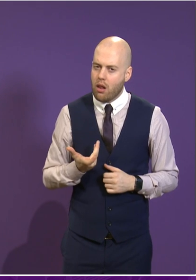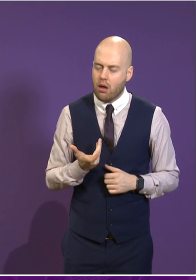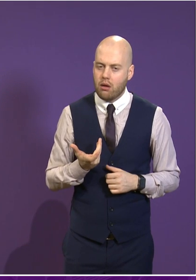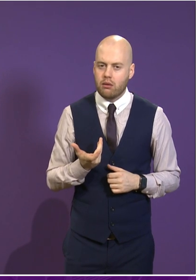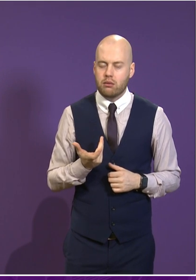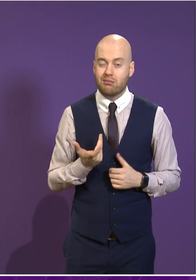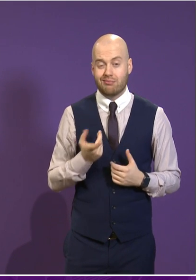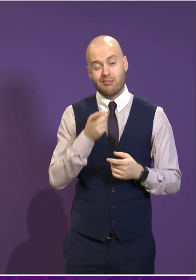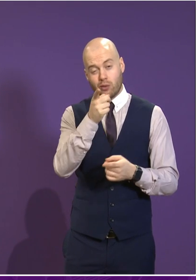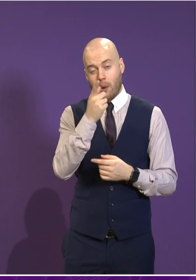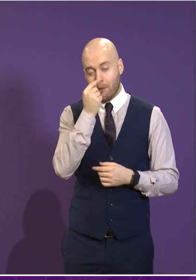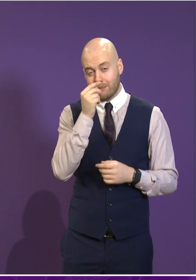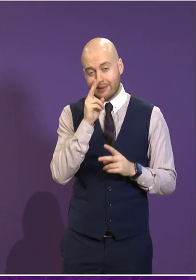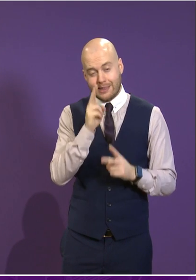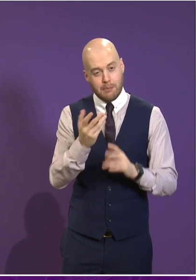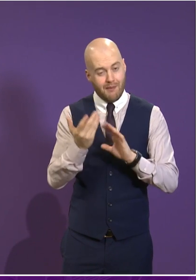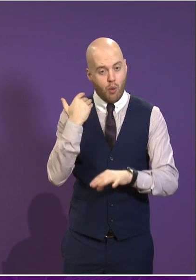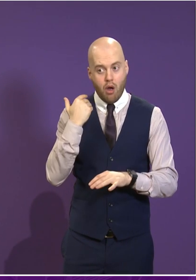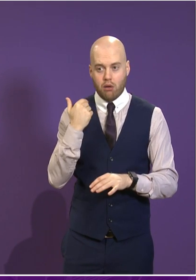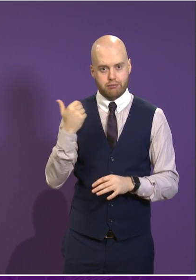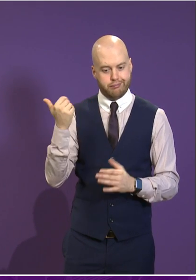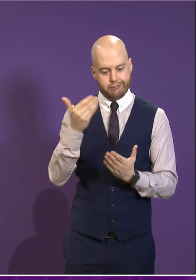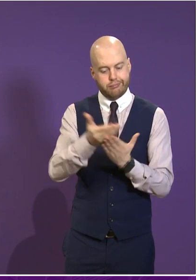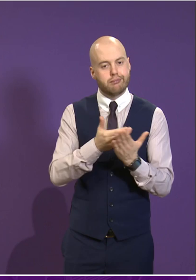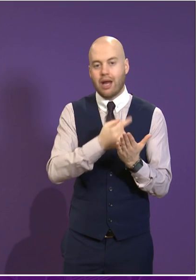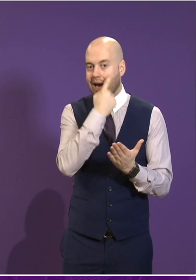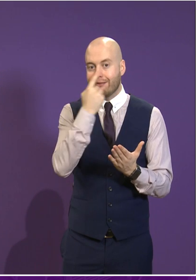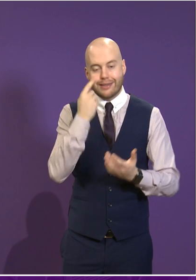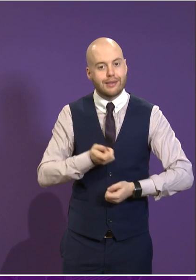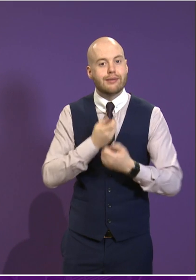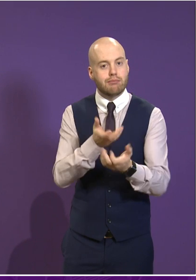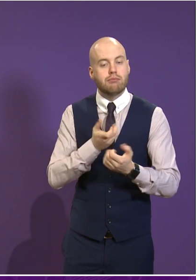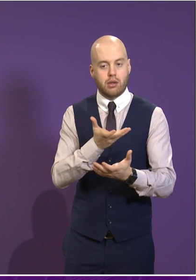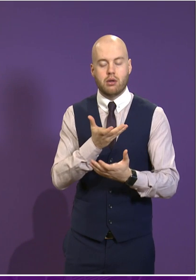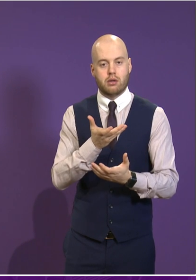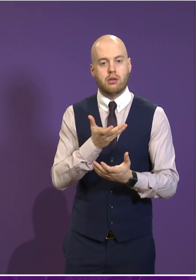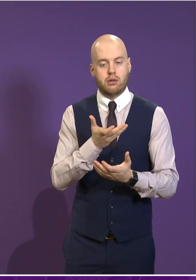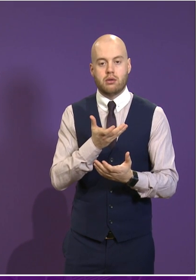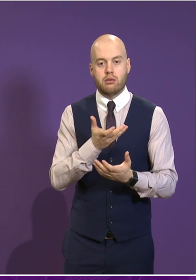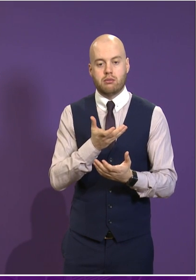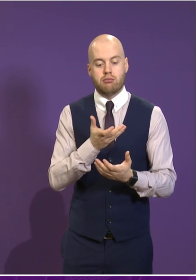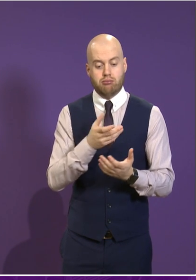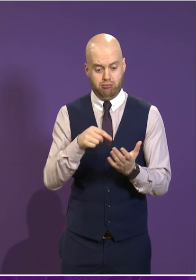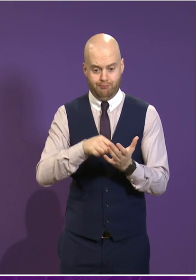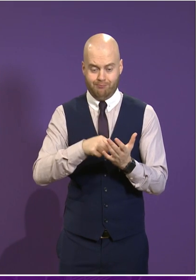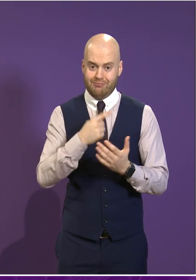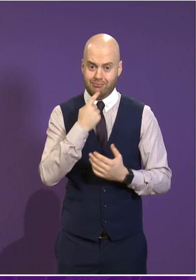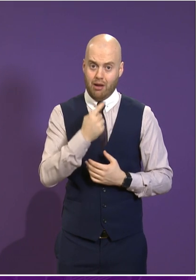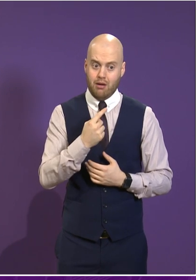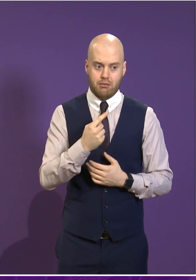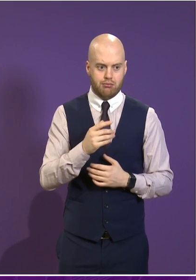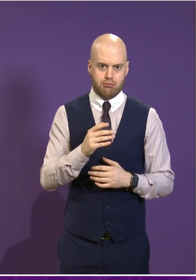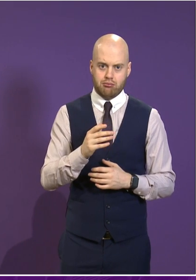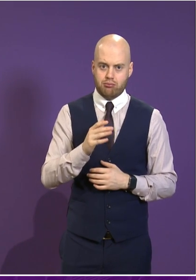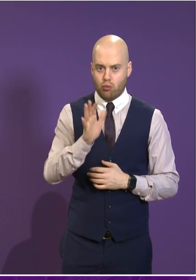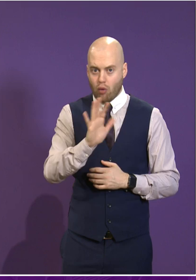And you will have seen from the submissions you had in your own call for evidence, it's not